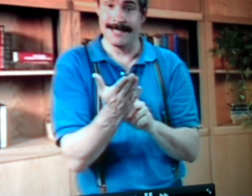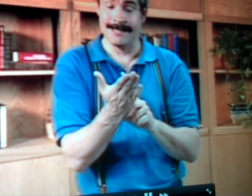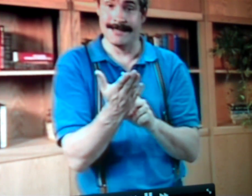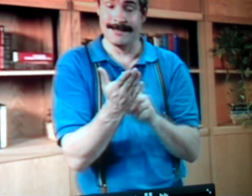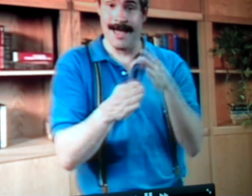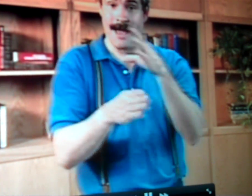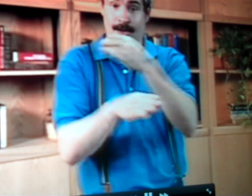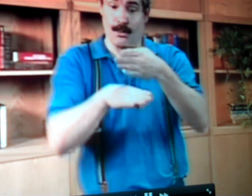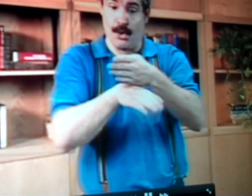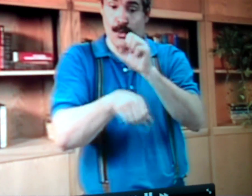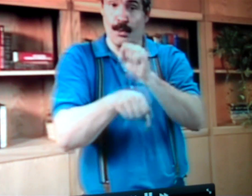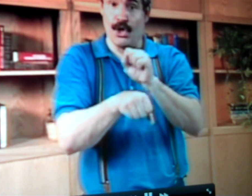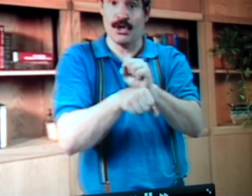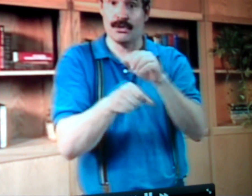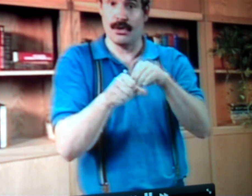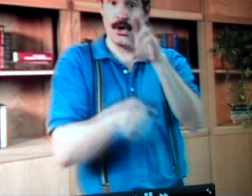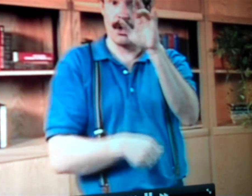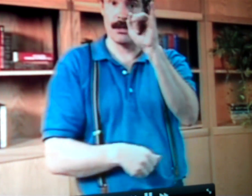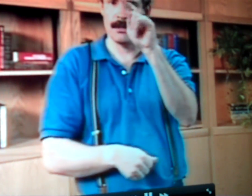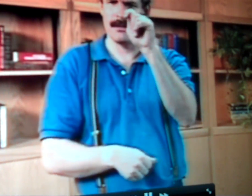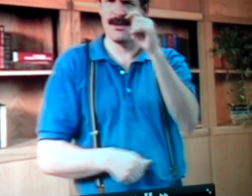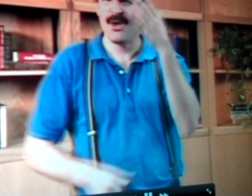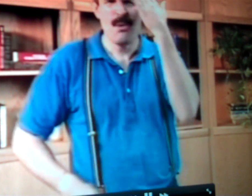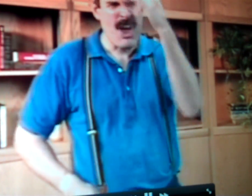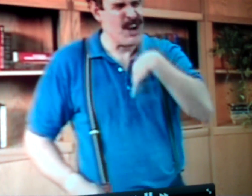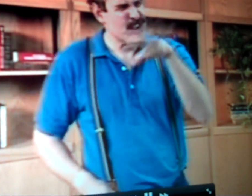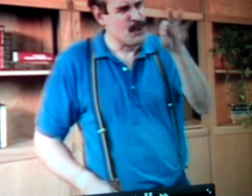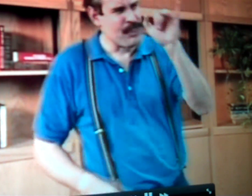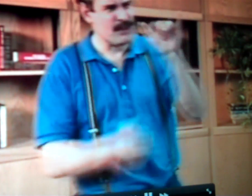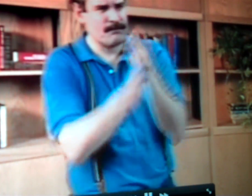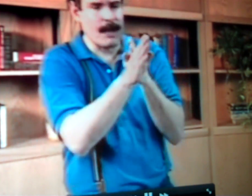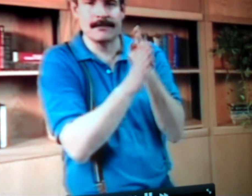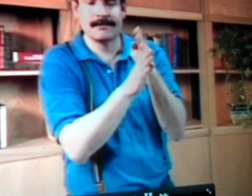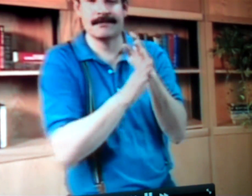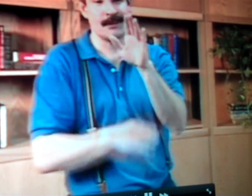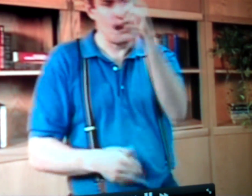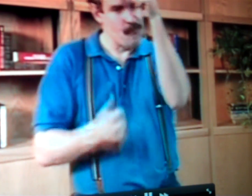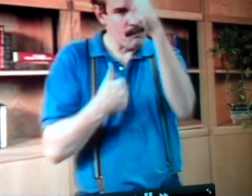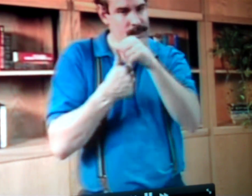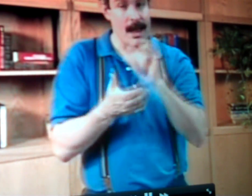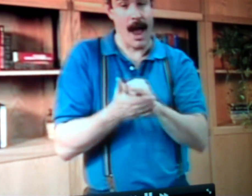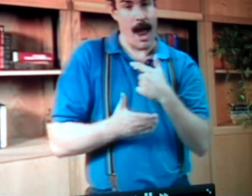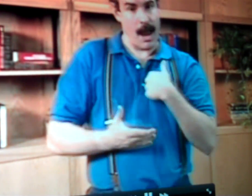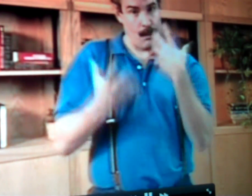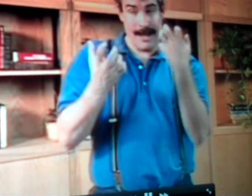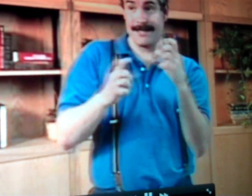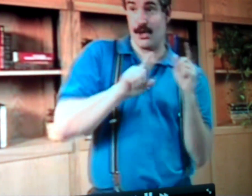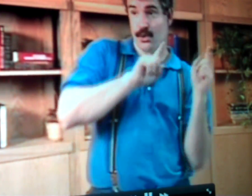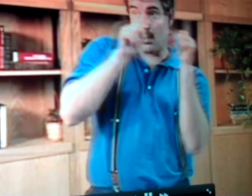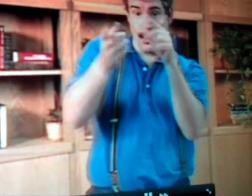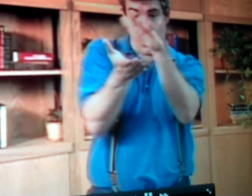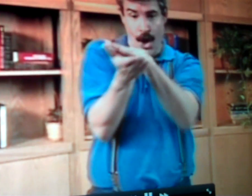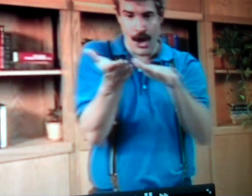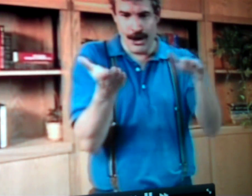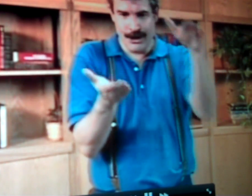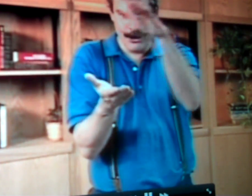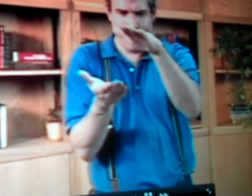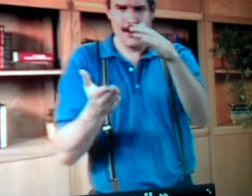I decided I was going to major in furniture design and woodworking at RIT. Some people ask me why I would want to choose